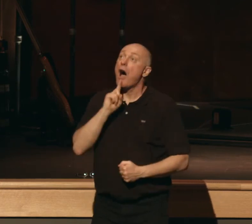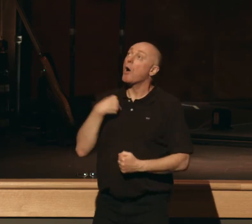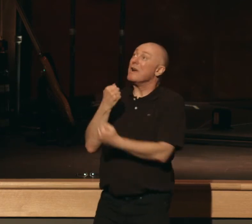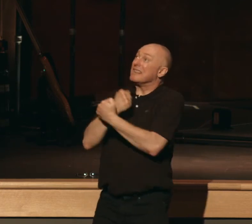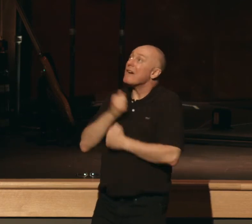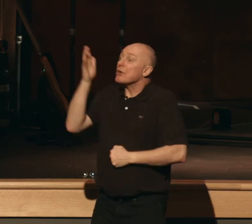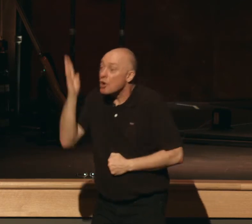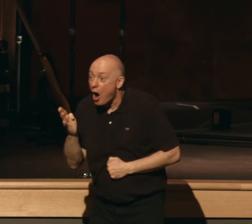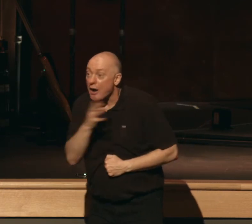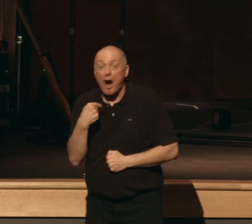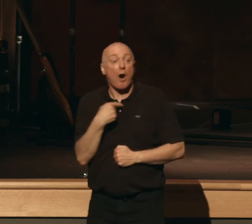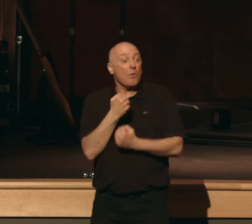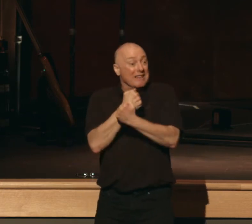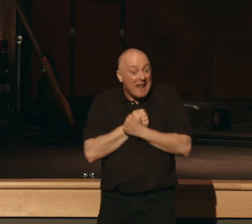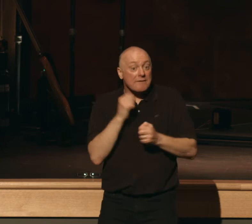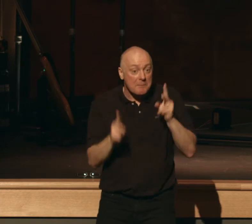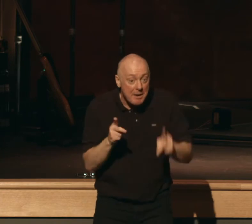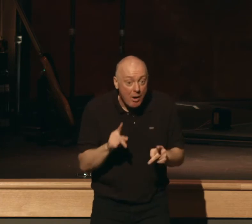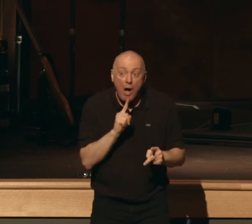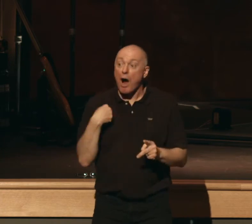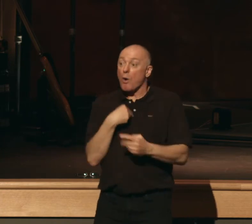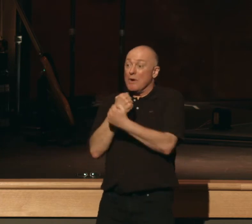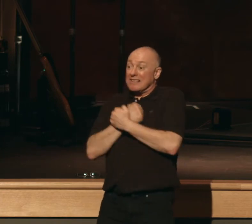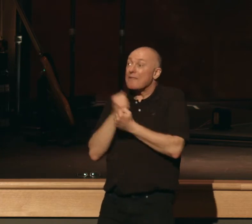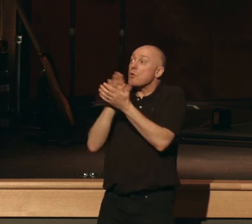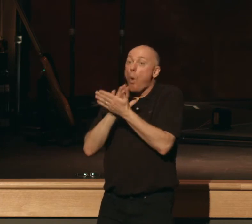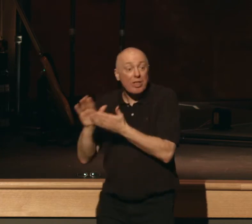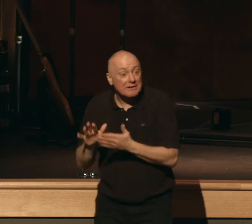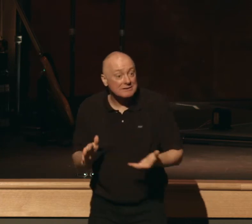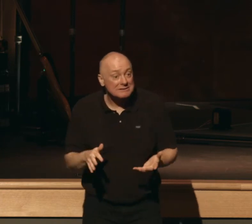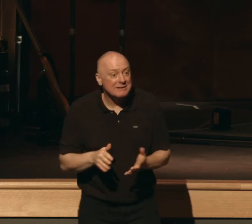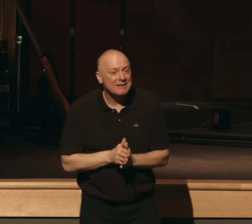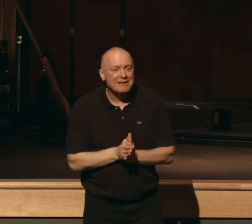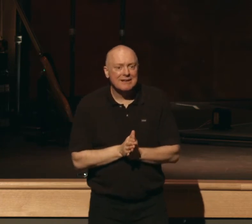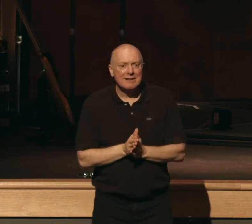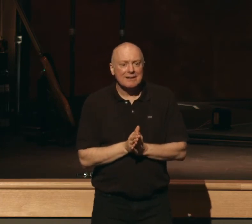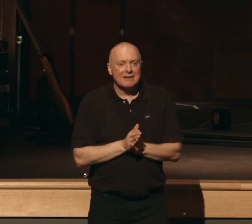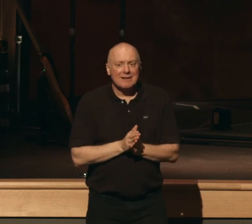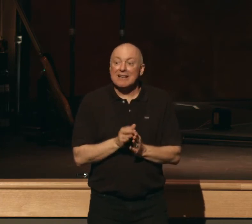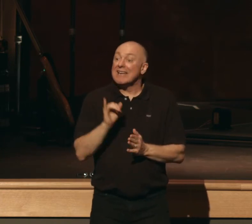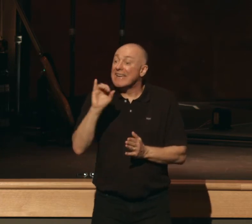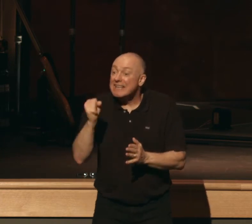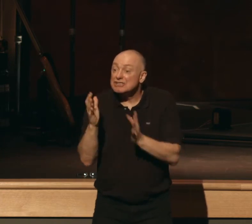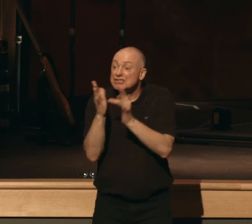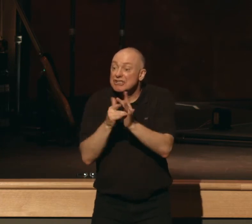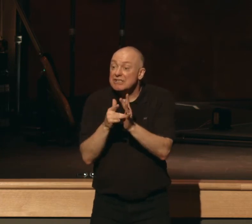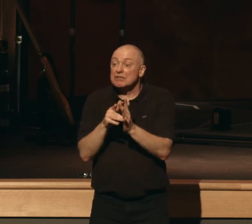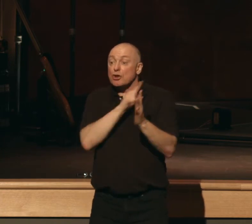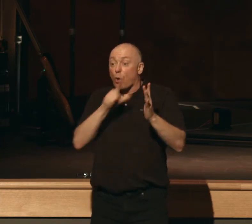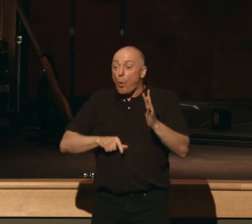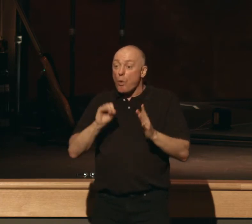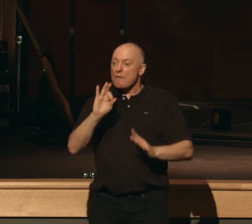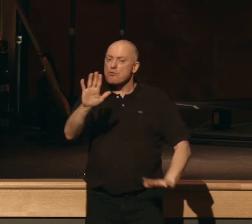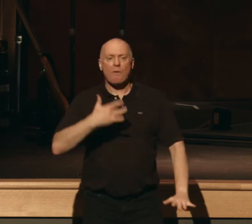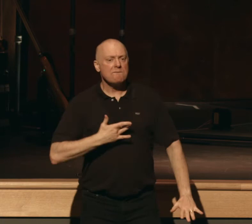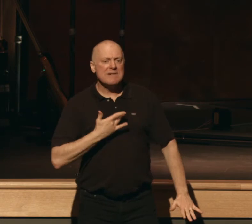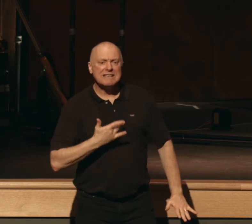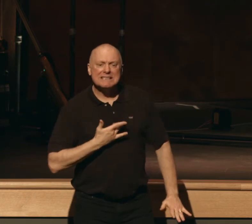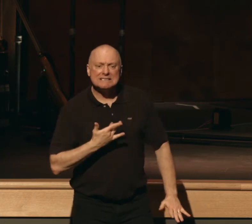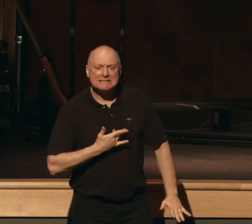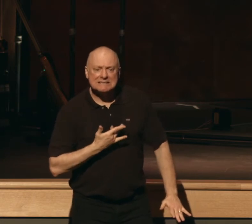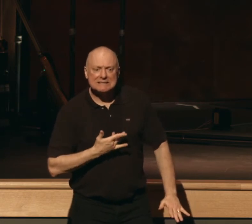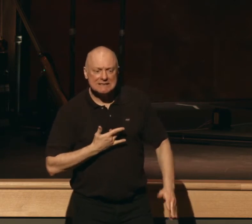God? Are we loving people? Are we loving holiness? Is he the Lord of our affections?